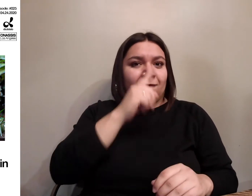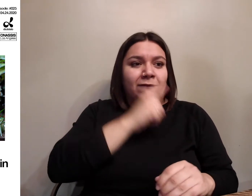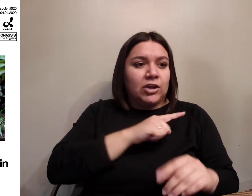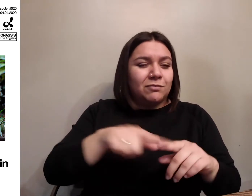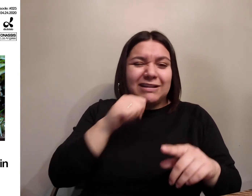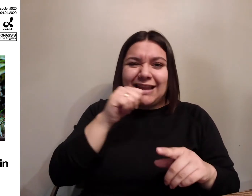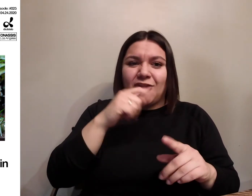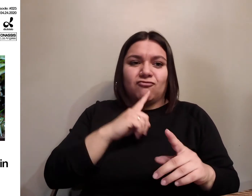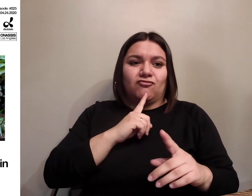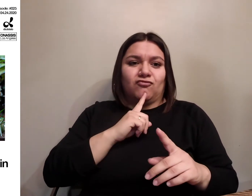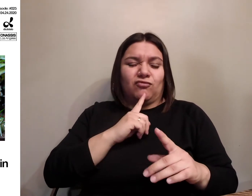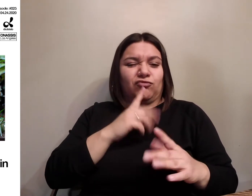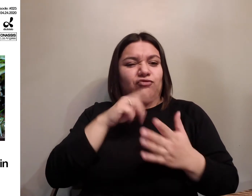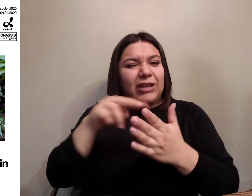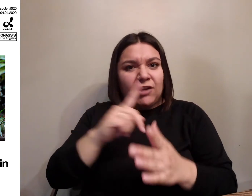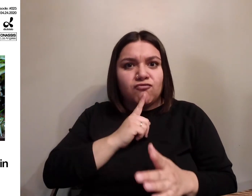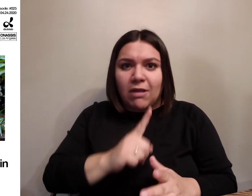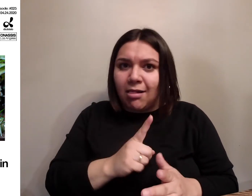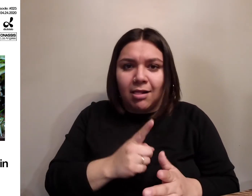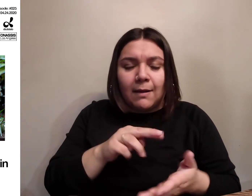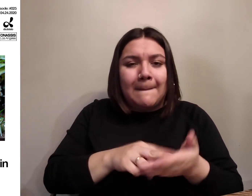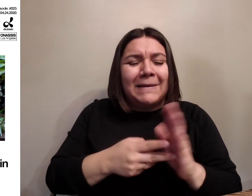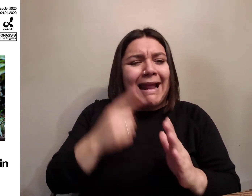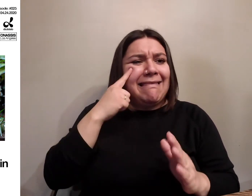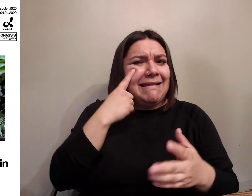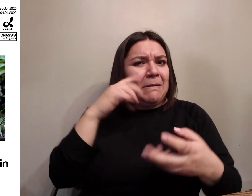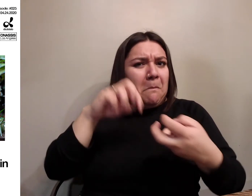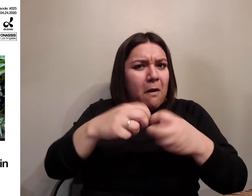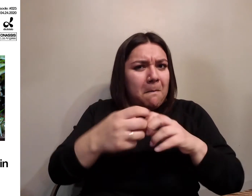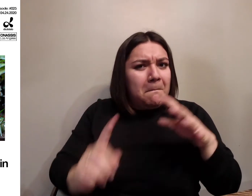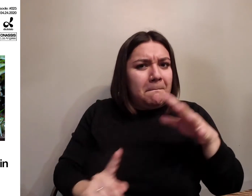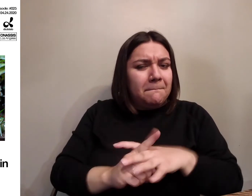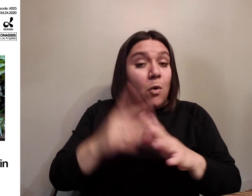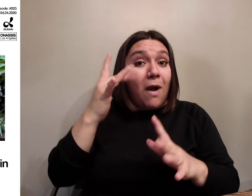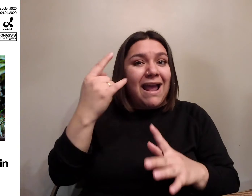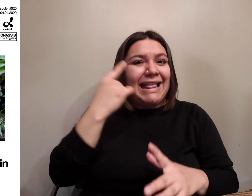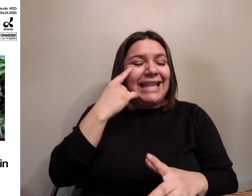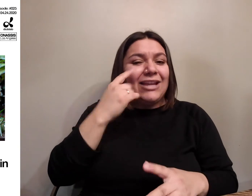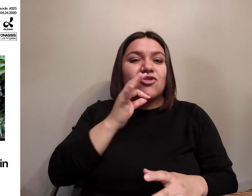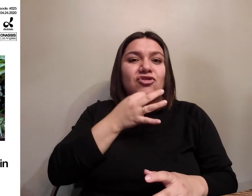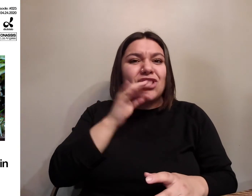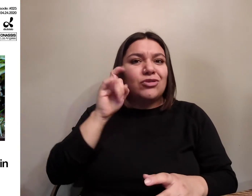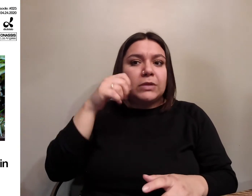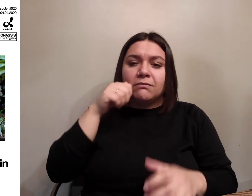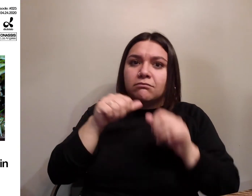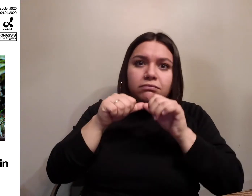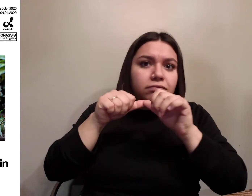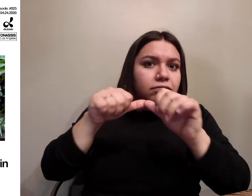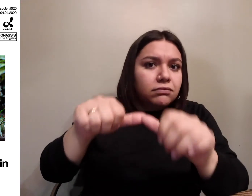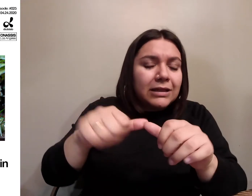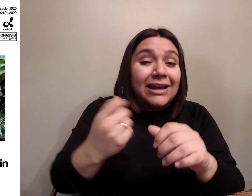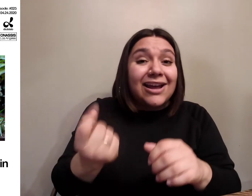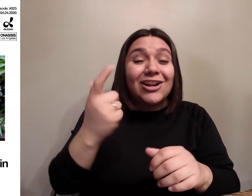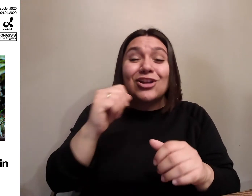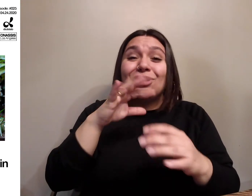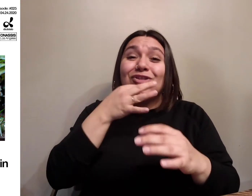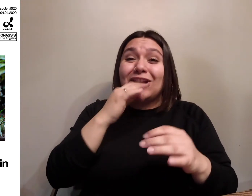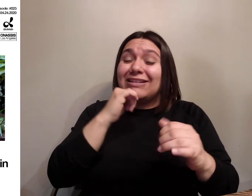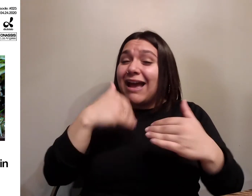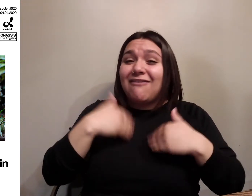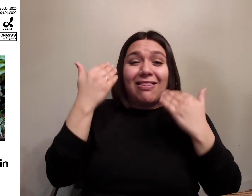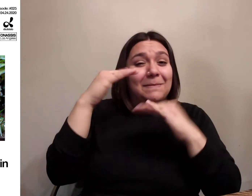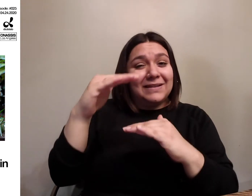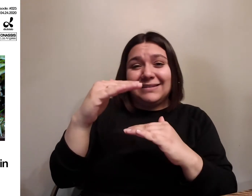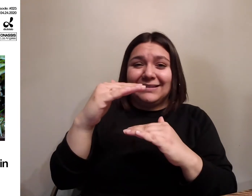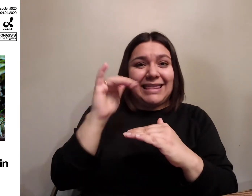interesting and intellectually, if not spiritually, challenging when we read across disciplines, across cultures,